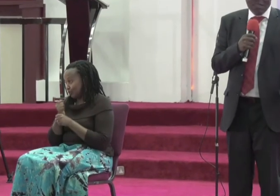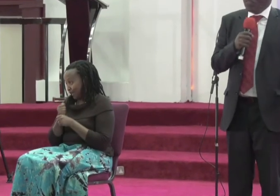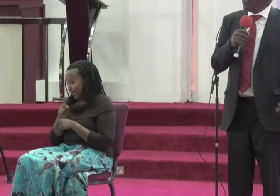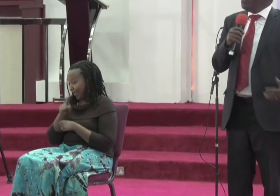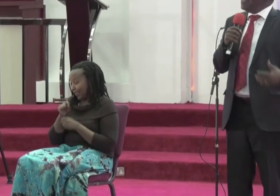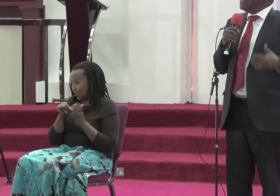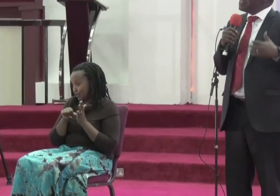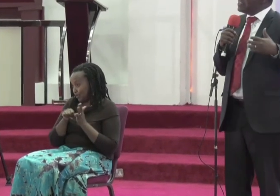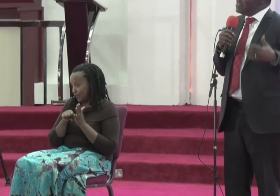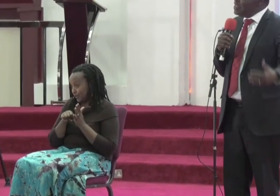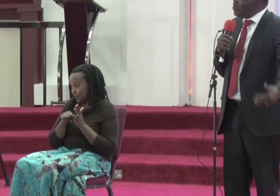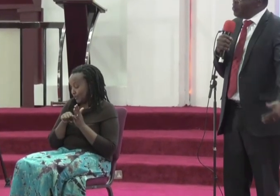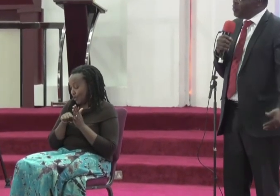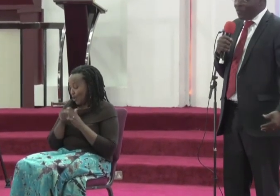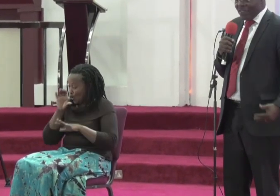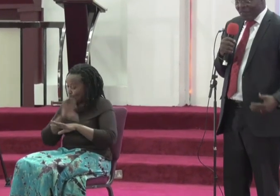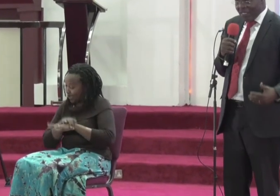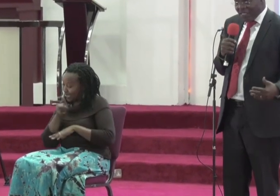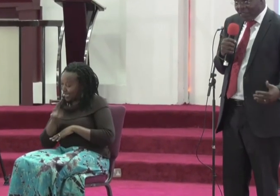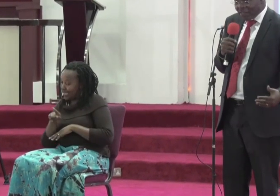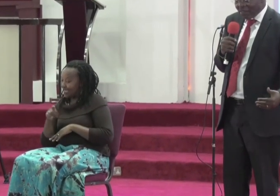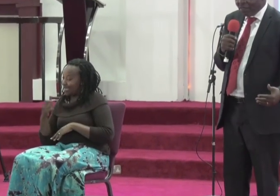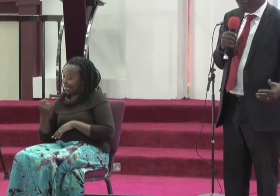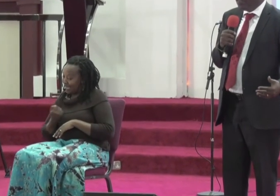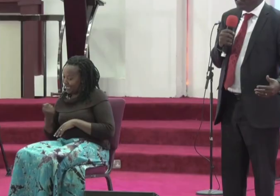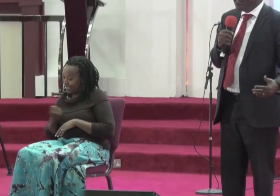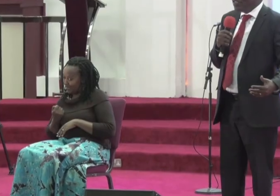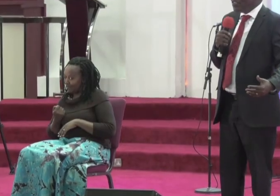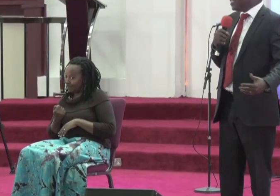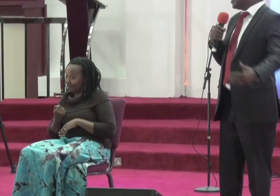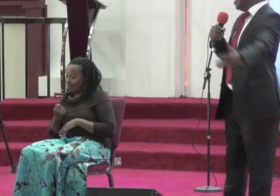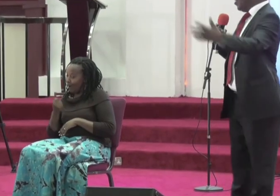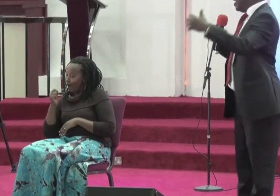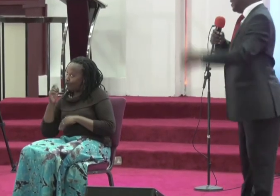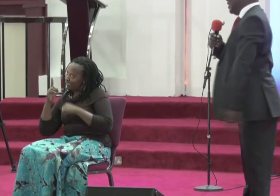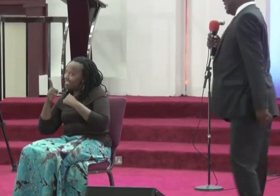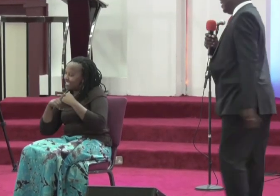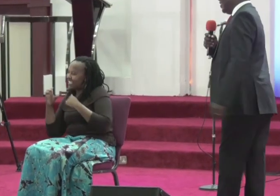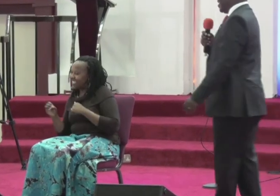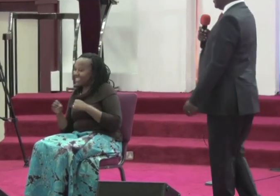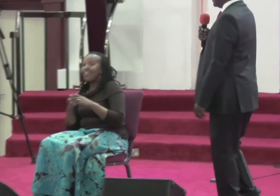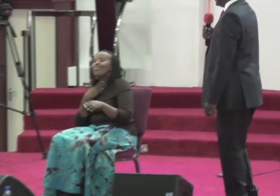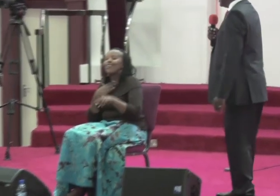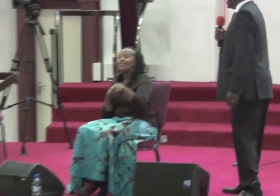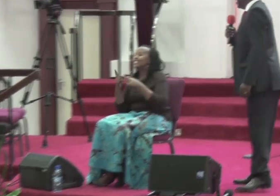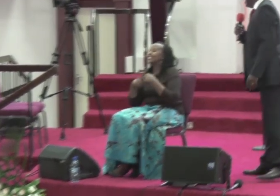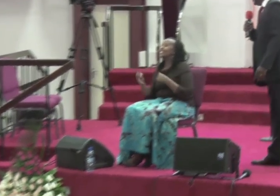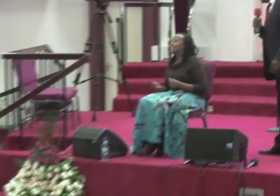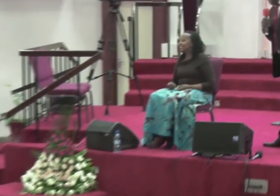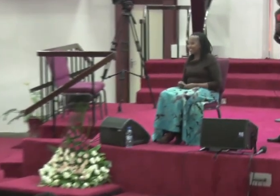crisis. So you find this lady of what age? 60, okay. You have